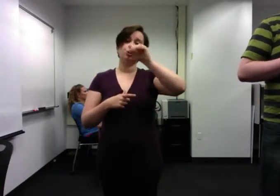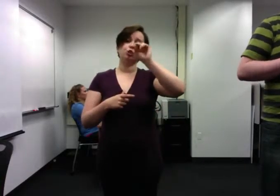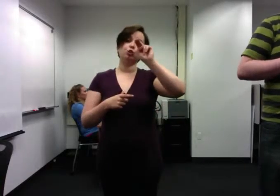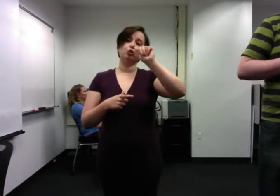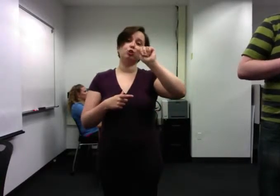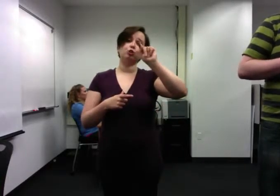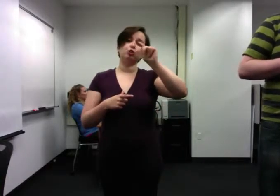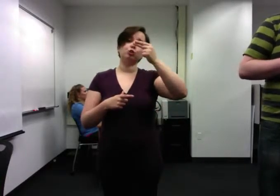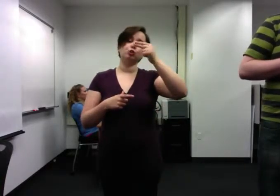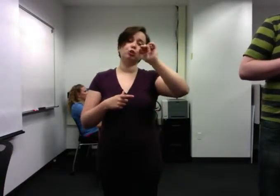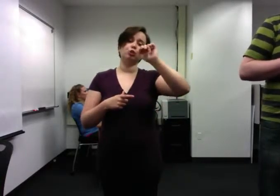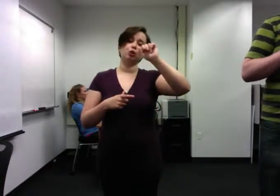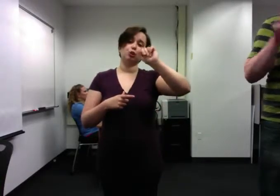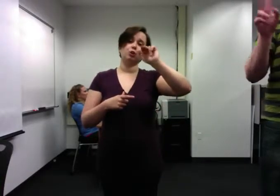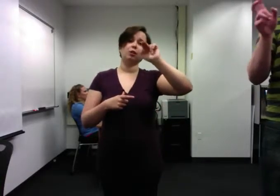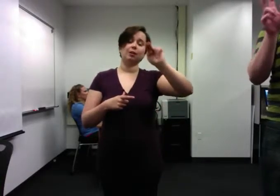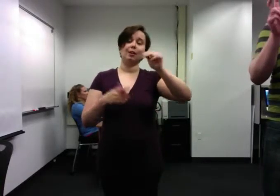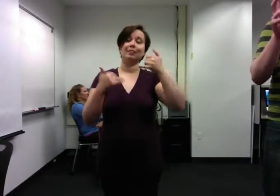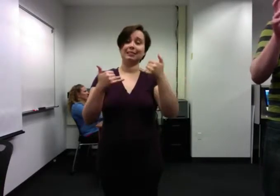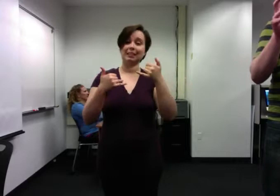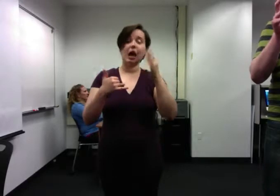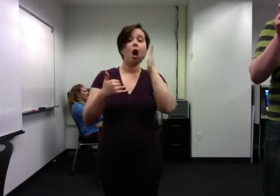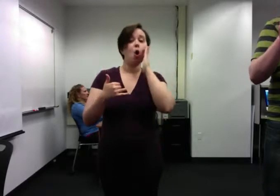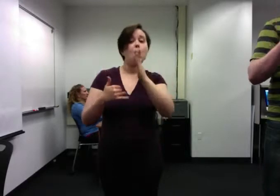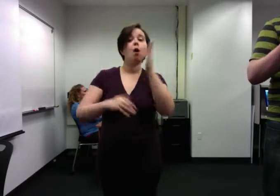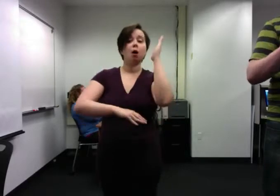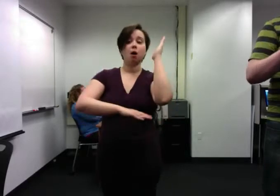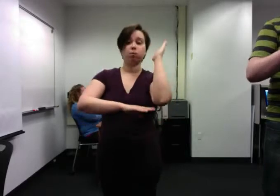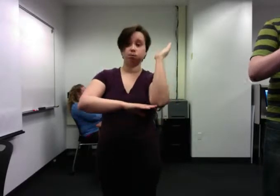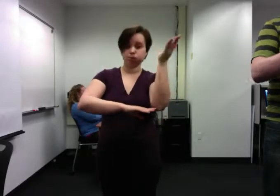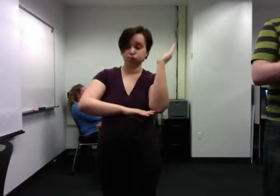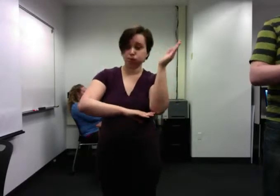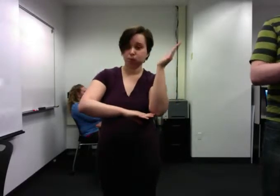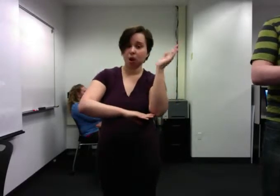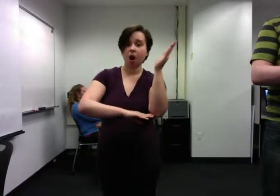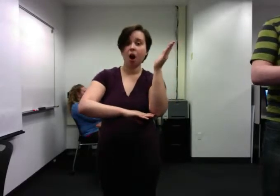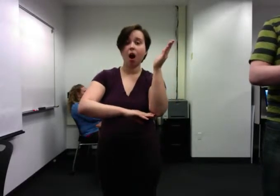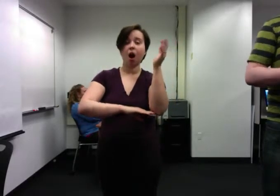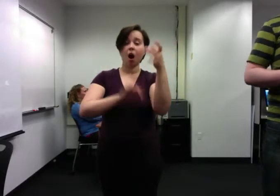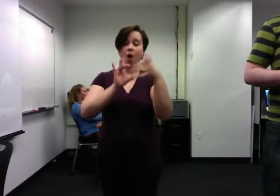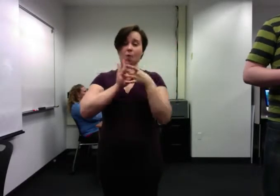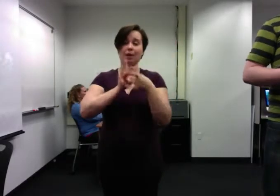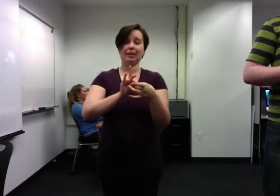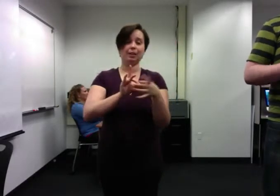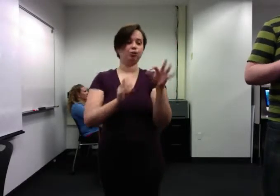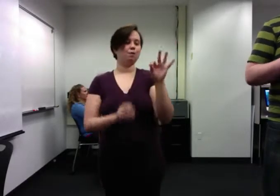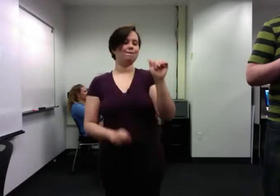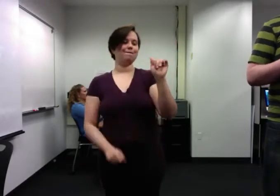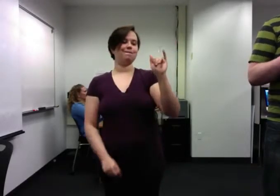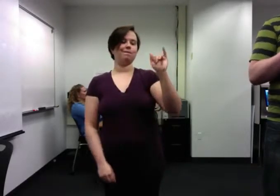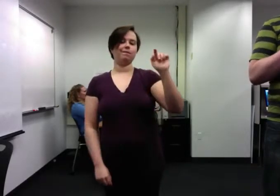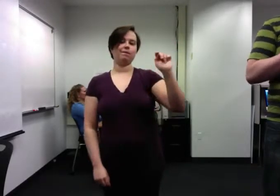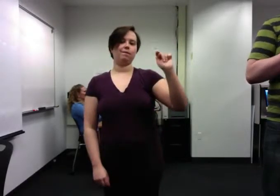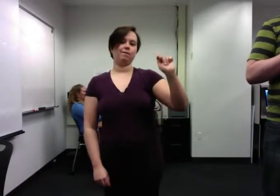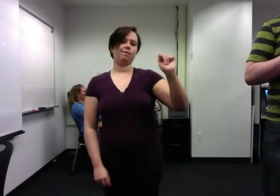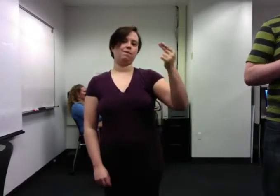going to be faith. And so I sat back ready to hear this, and little brother Jonathan stood up, and he was